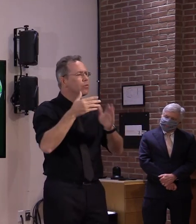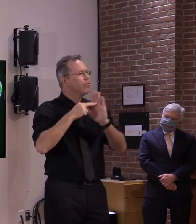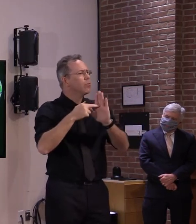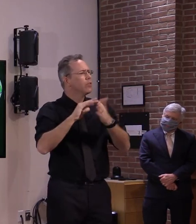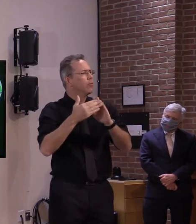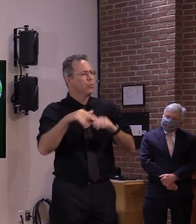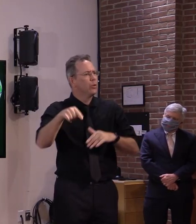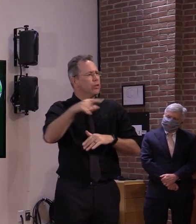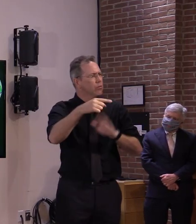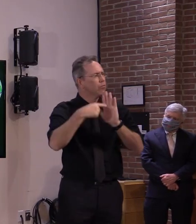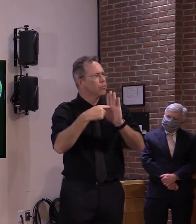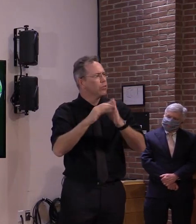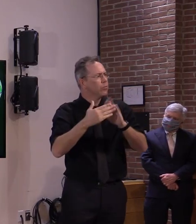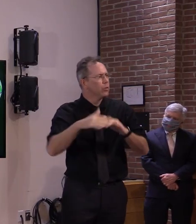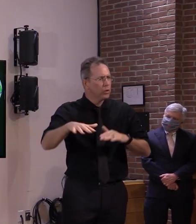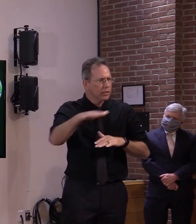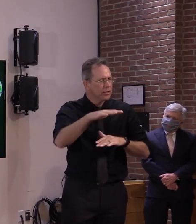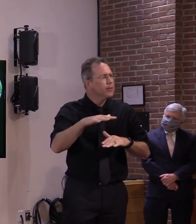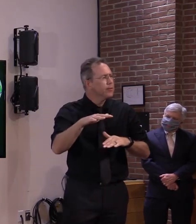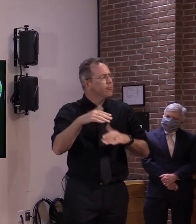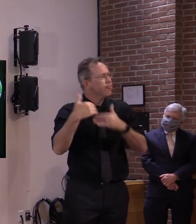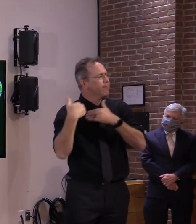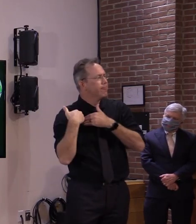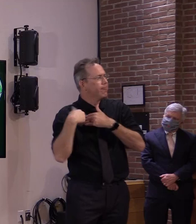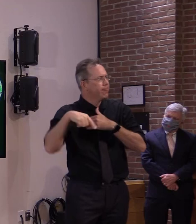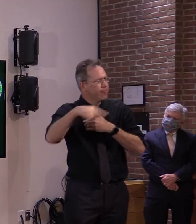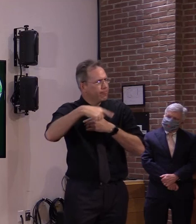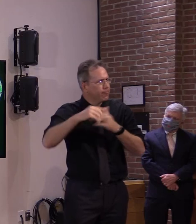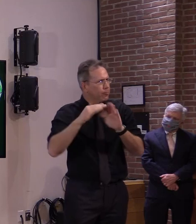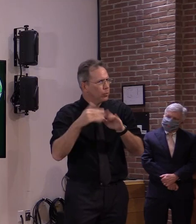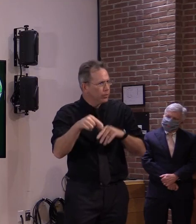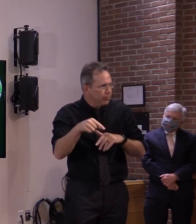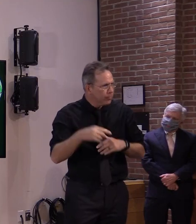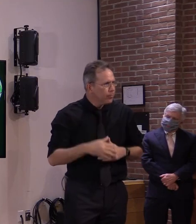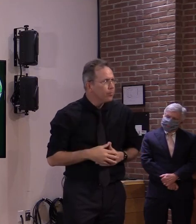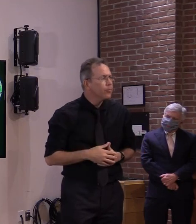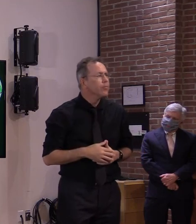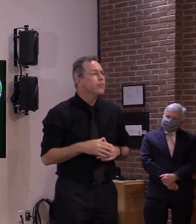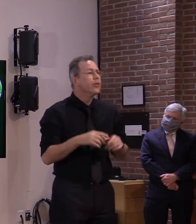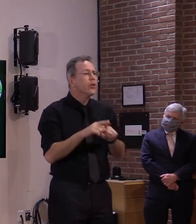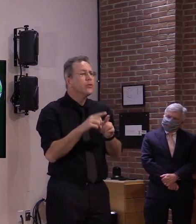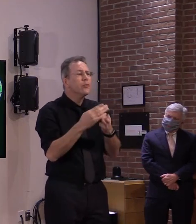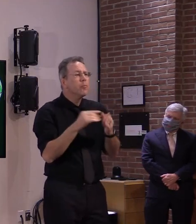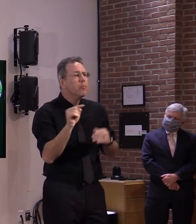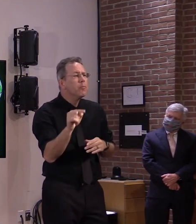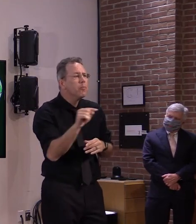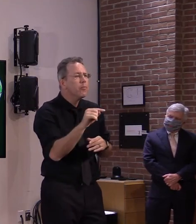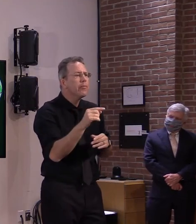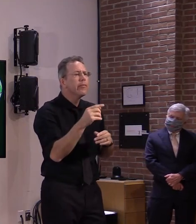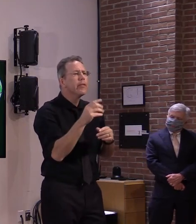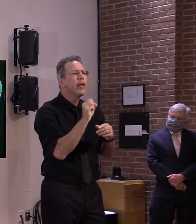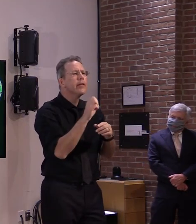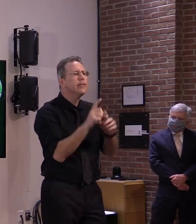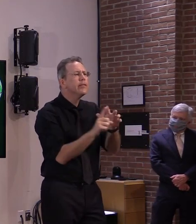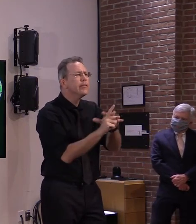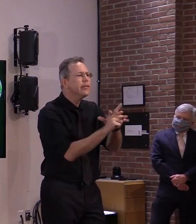state. We're also seeing sporadic cases in long-term care facilities and senior living